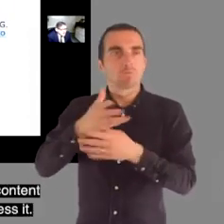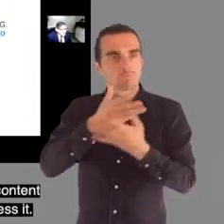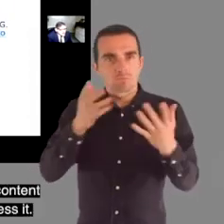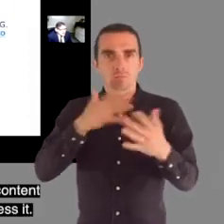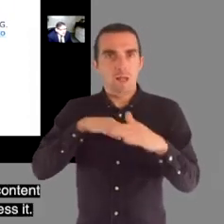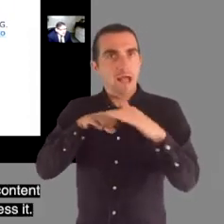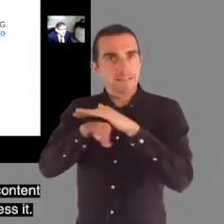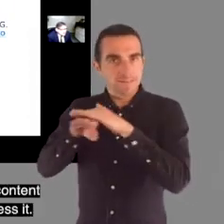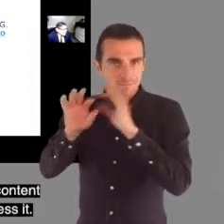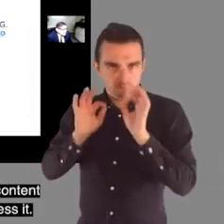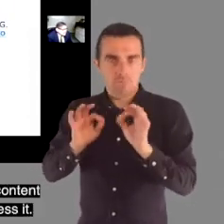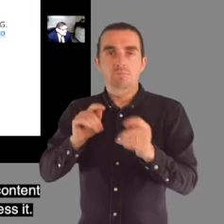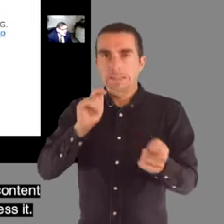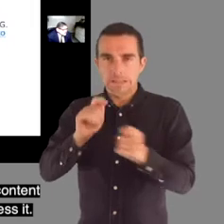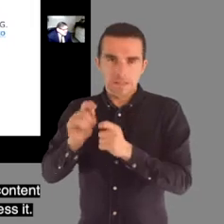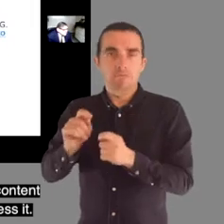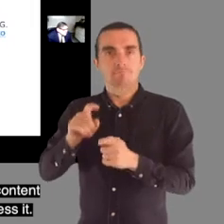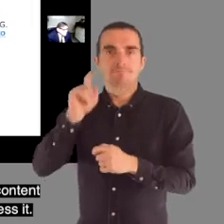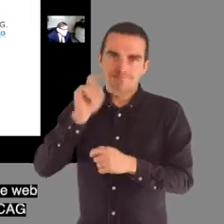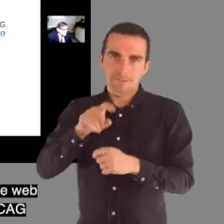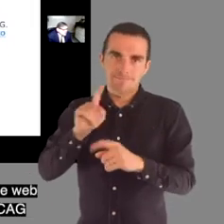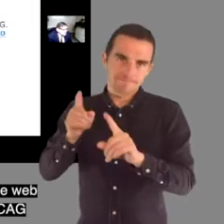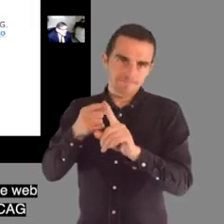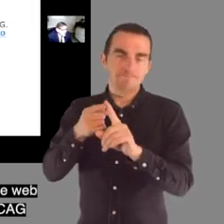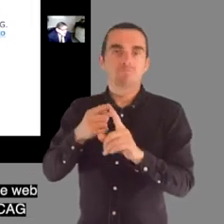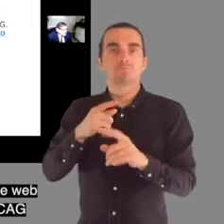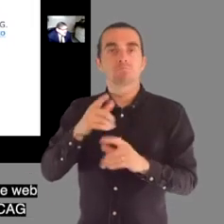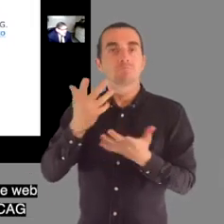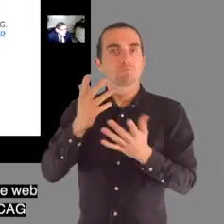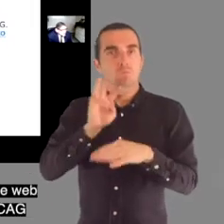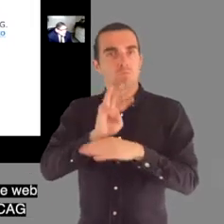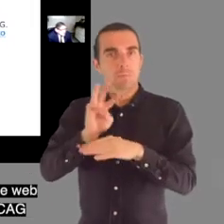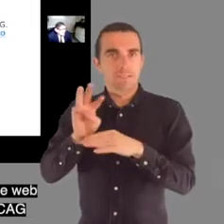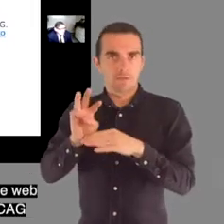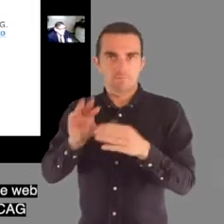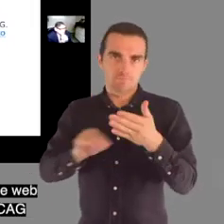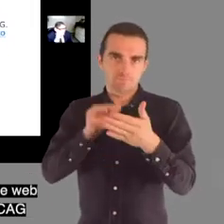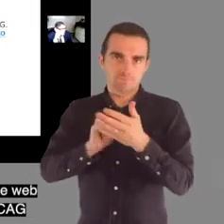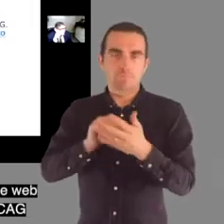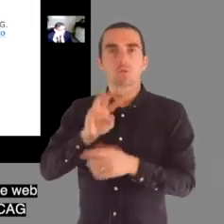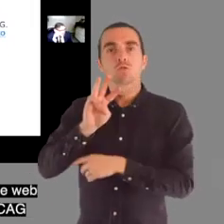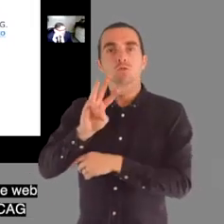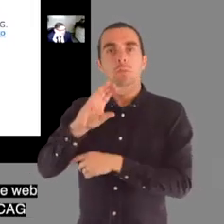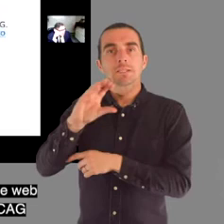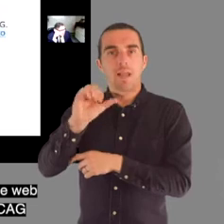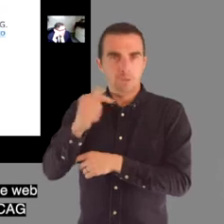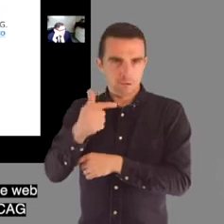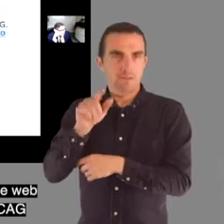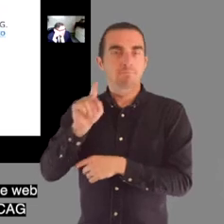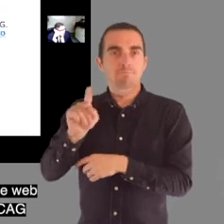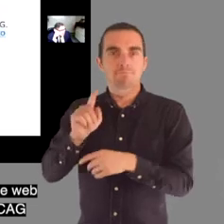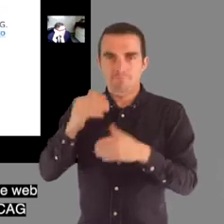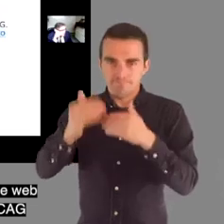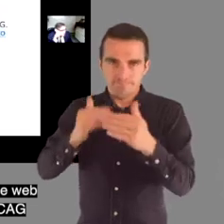content and technologies used to access it. Requirements of the Act include web accessibility following